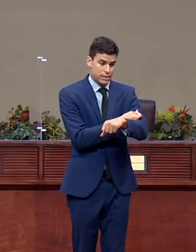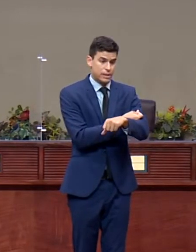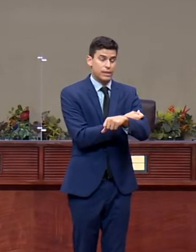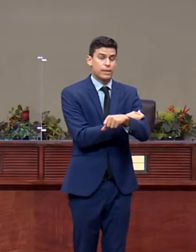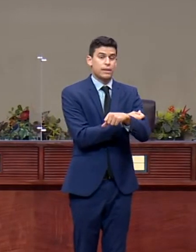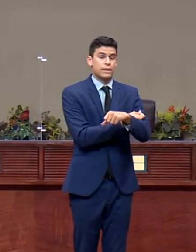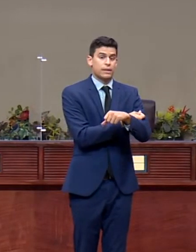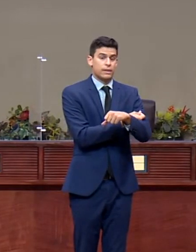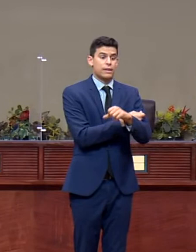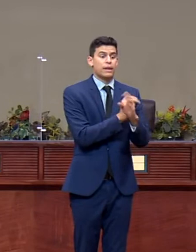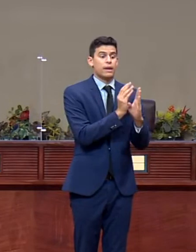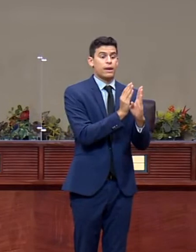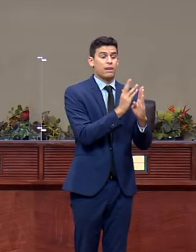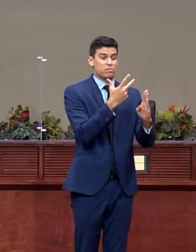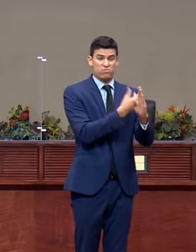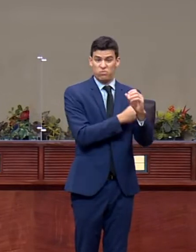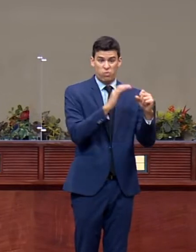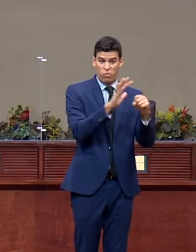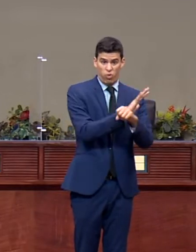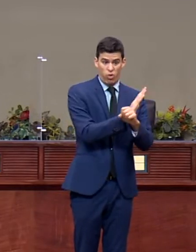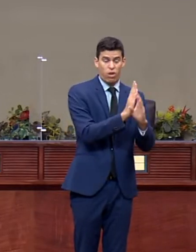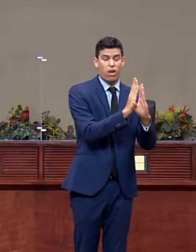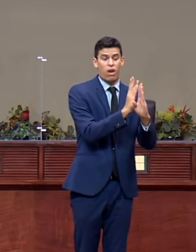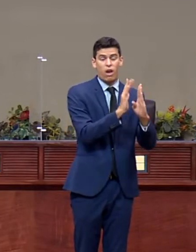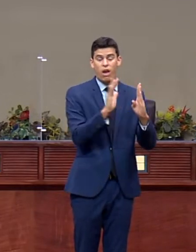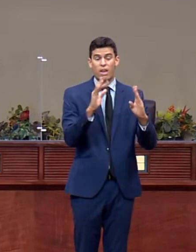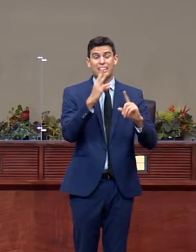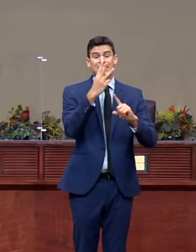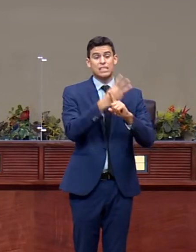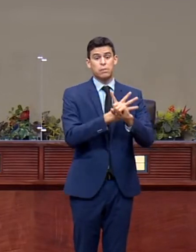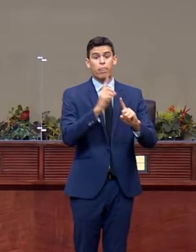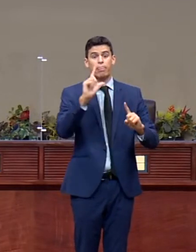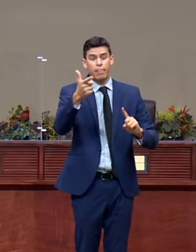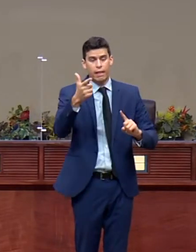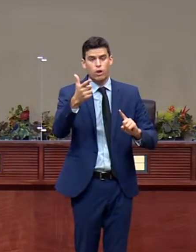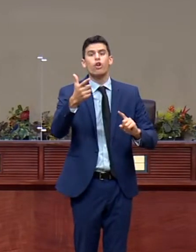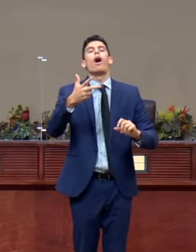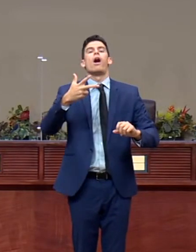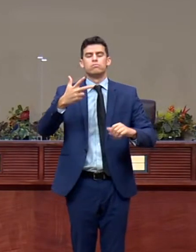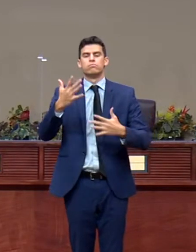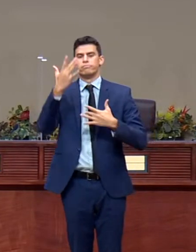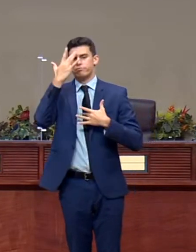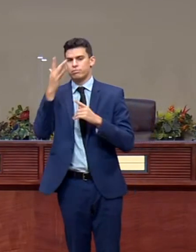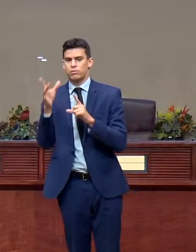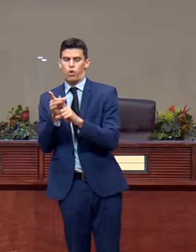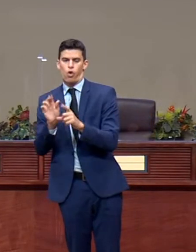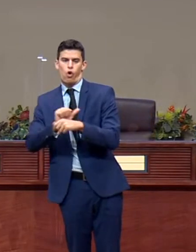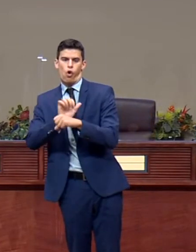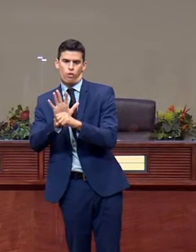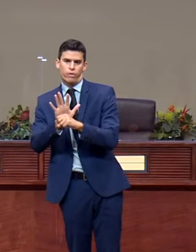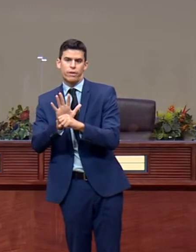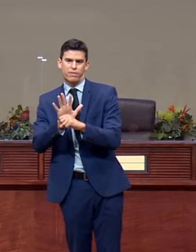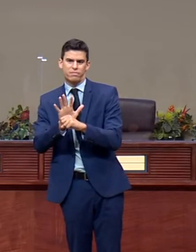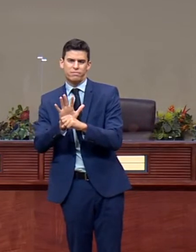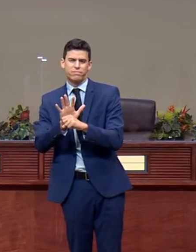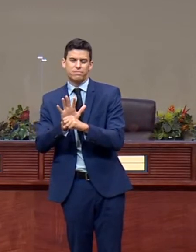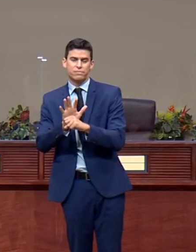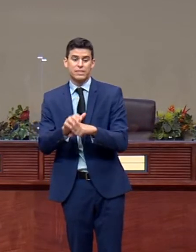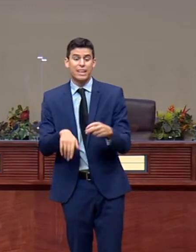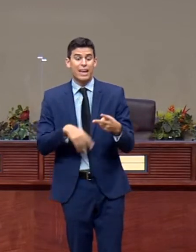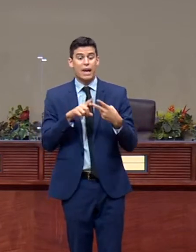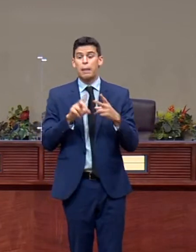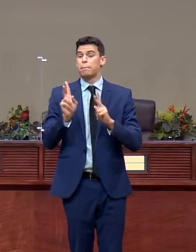the disease is 6 months, 181 days exactly. And for those who were